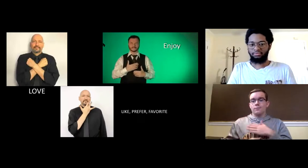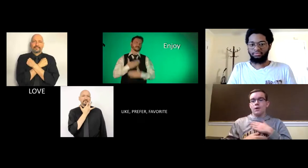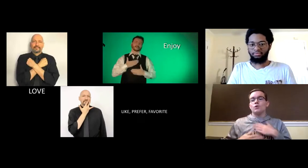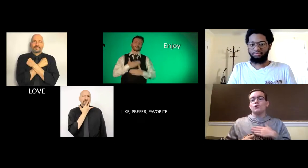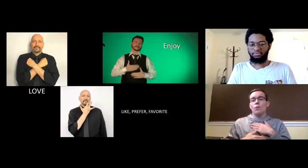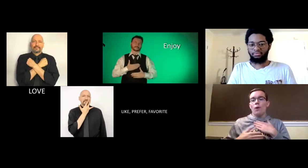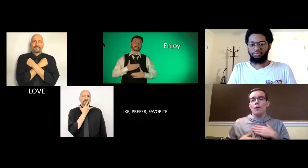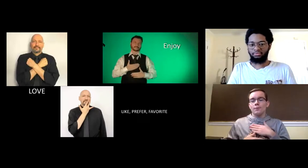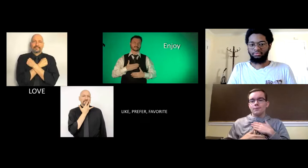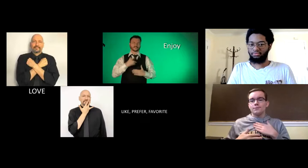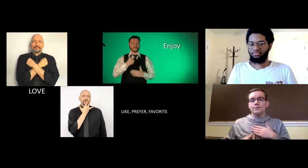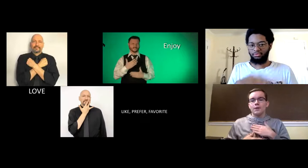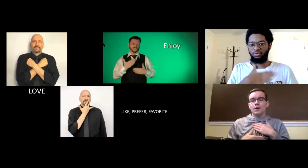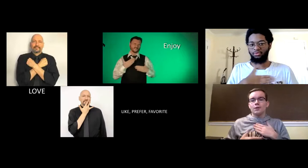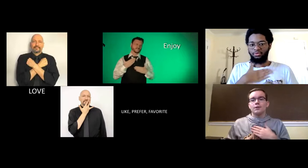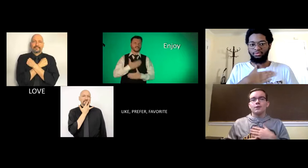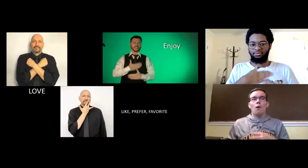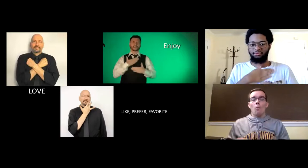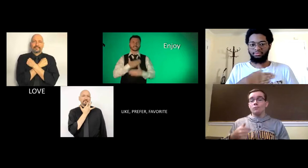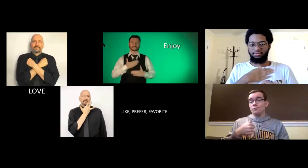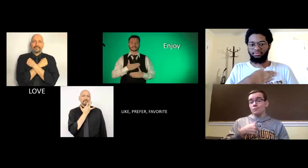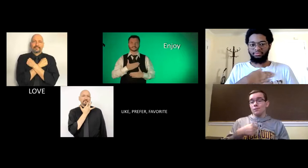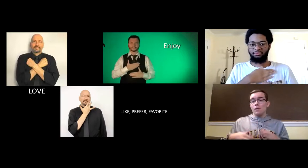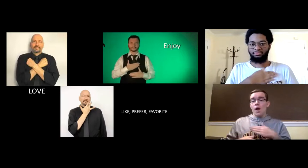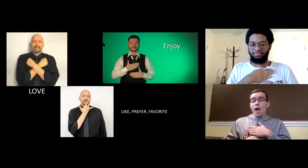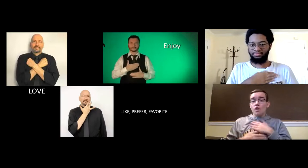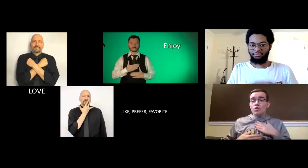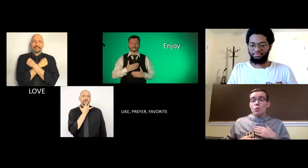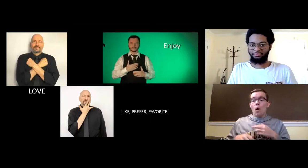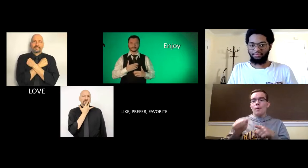The next sign is enjoy, enjoy.